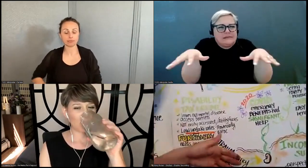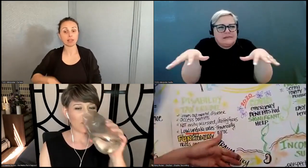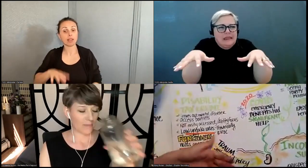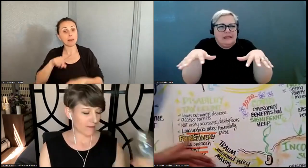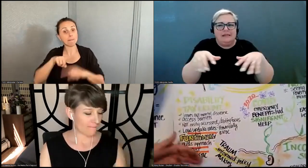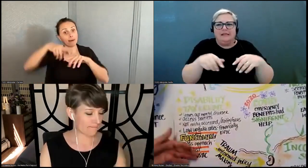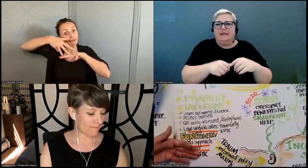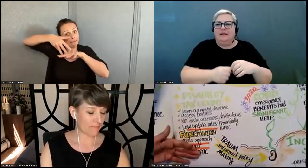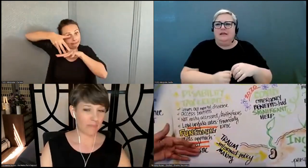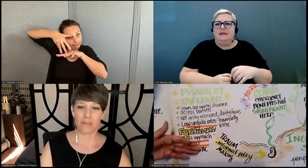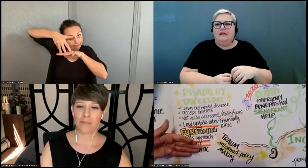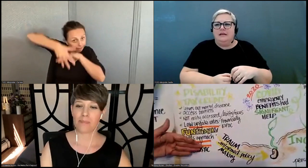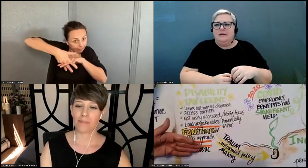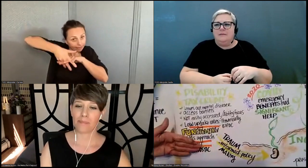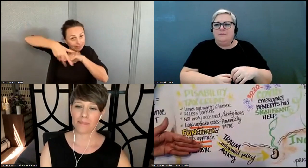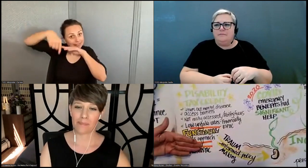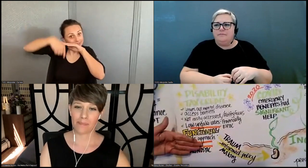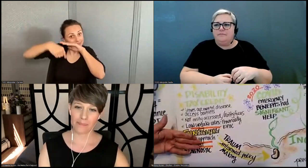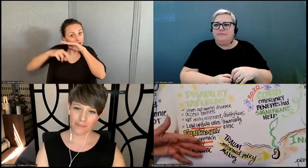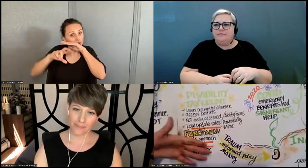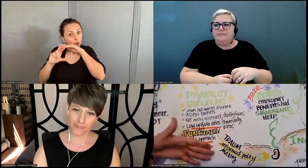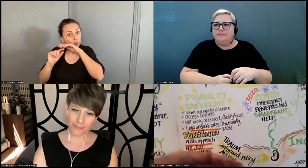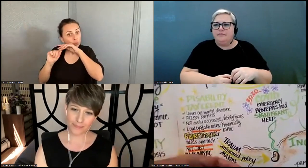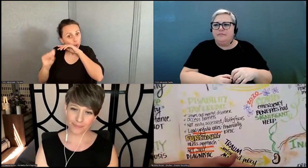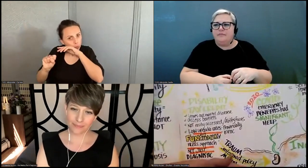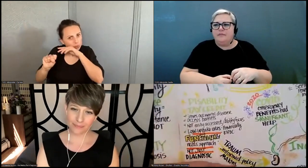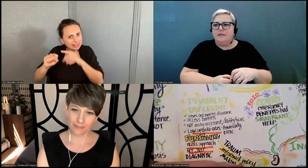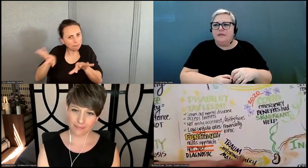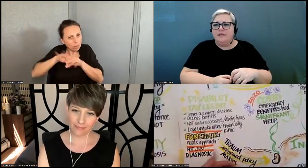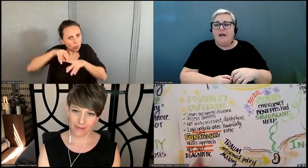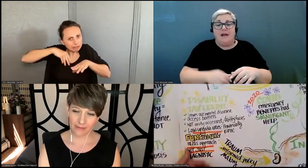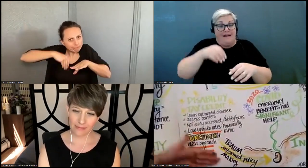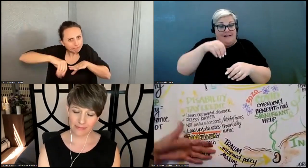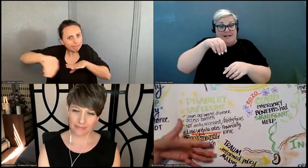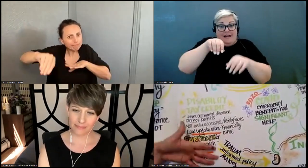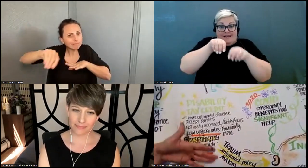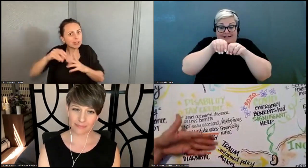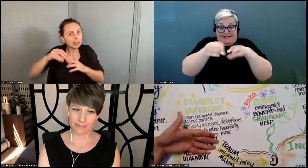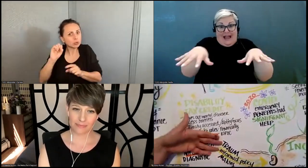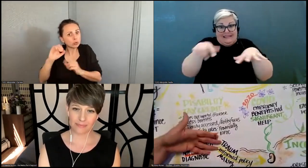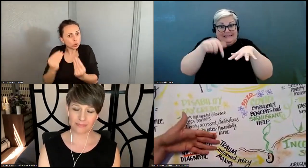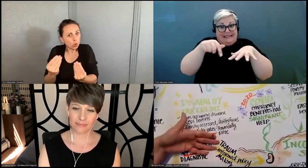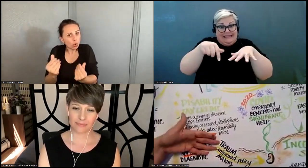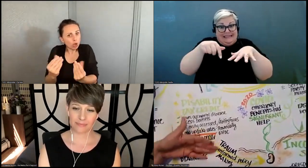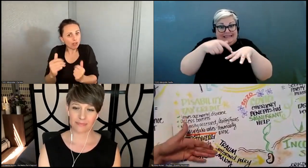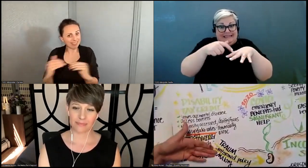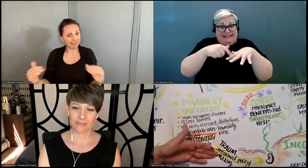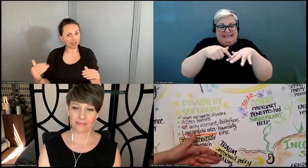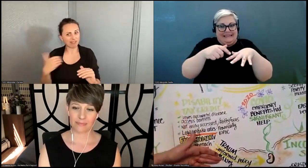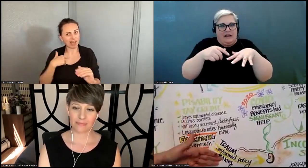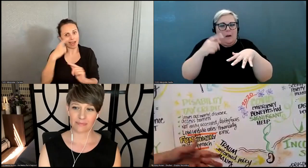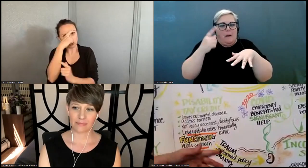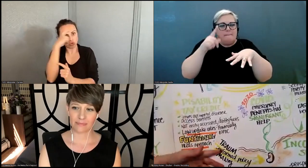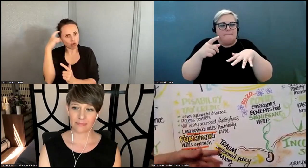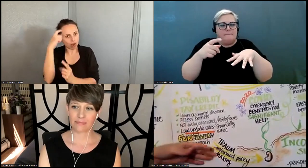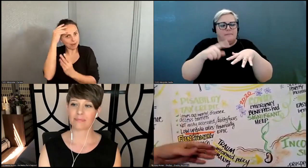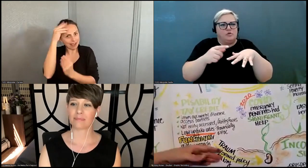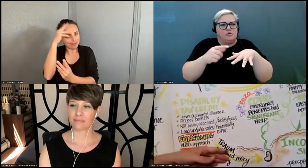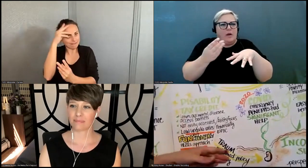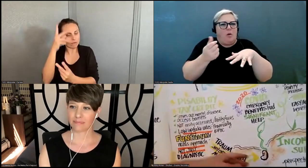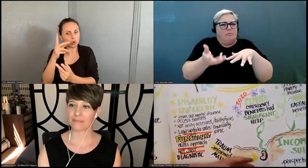roots of it all and in what needs to kind of fertilize at a soil level. I have this trauma-informed